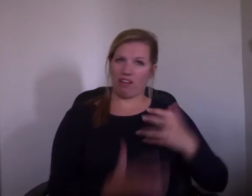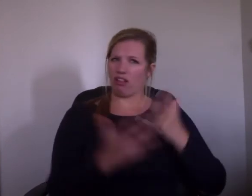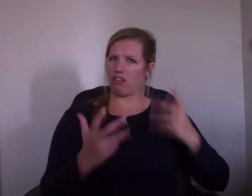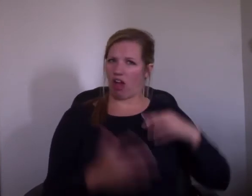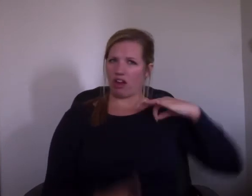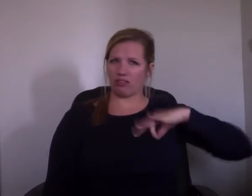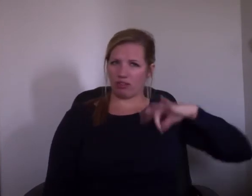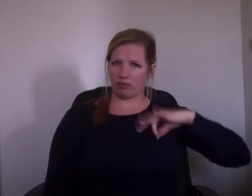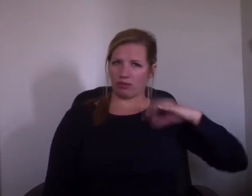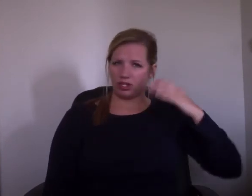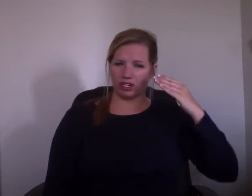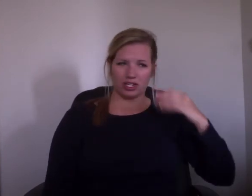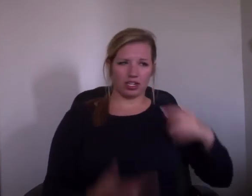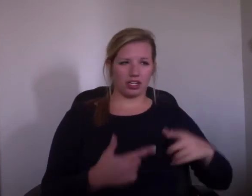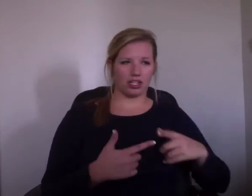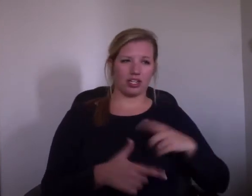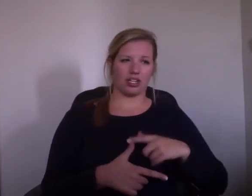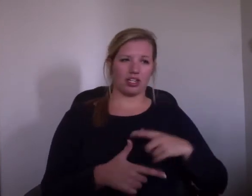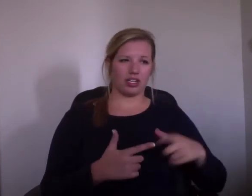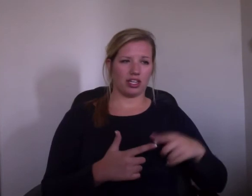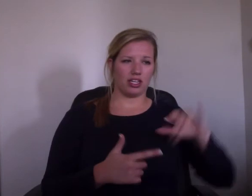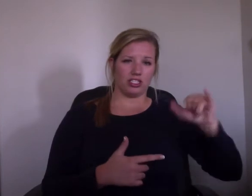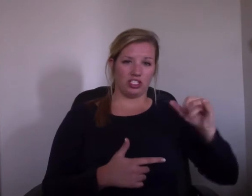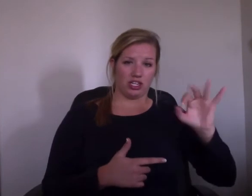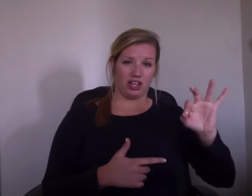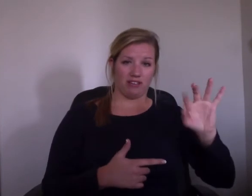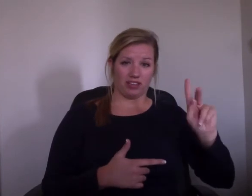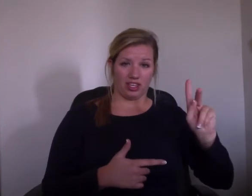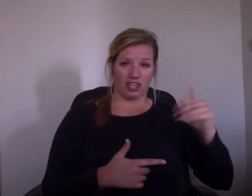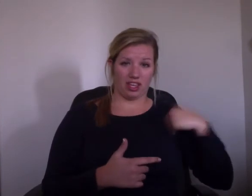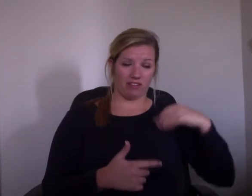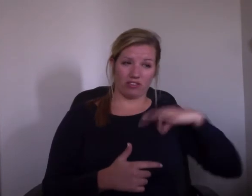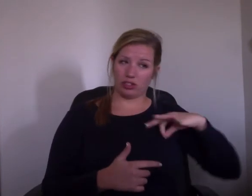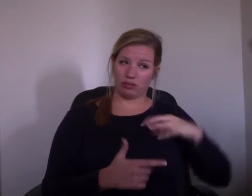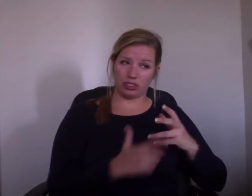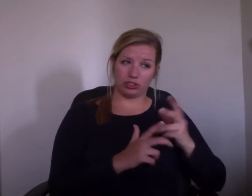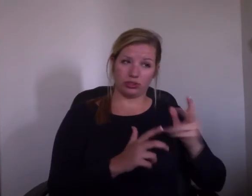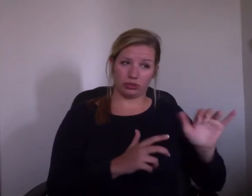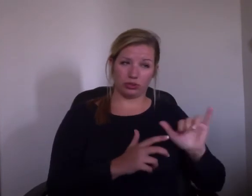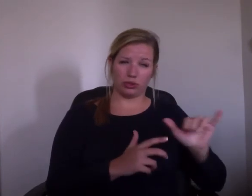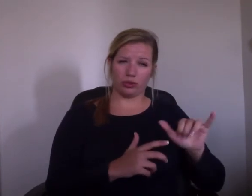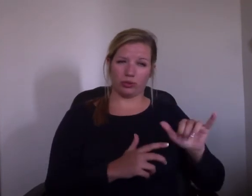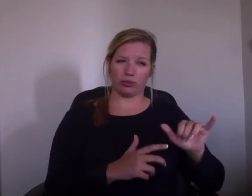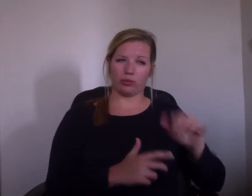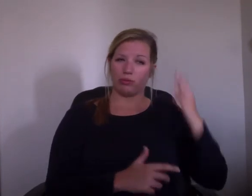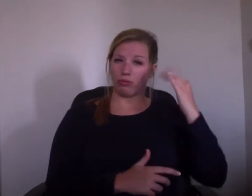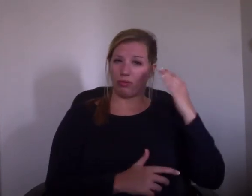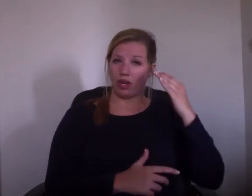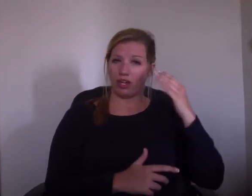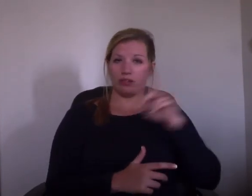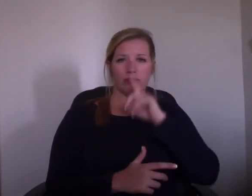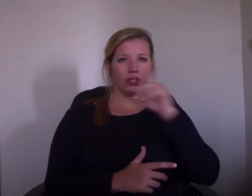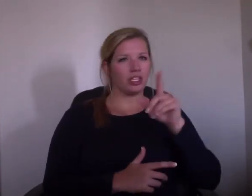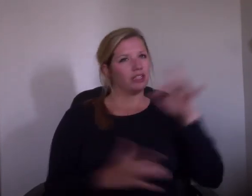he was the commander-in-chief of all the forces in World War II. Kennedy because he was very charismatic and